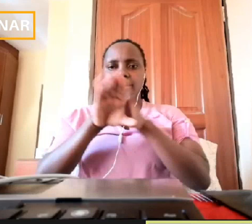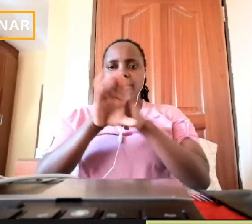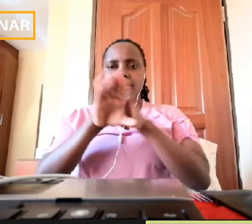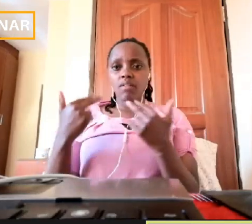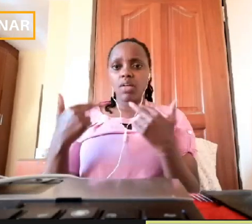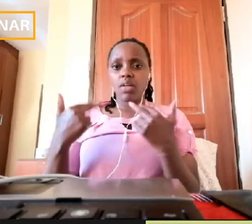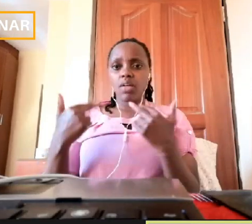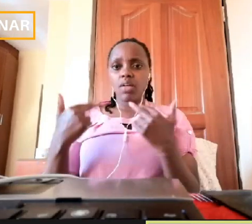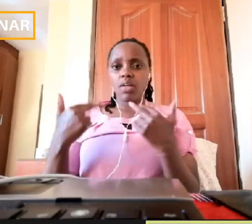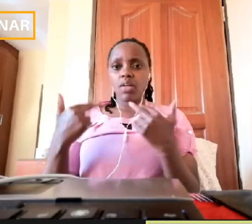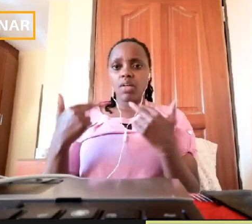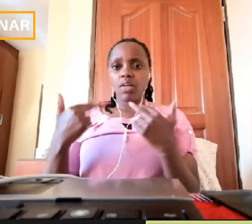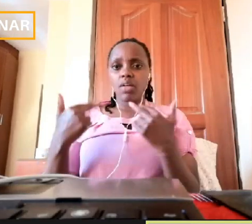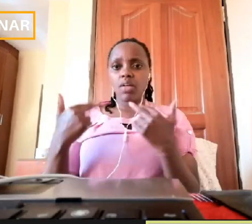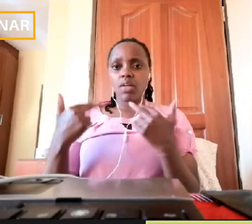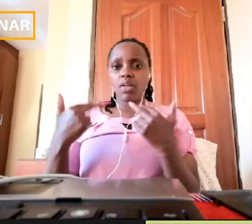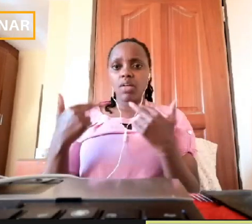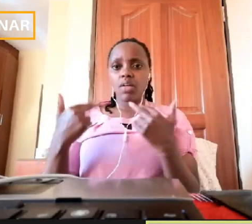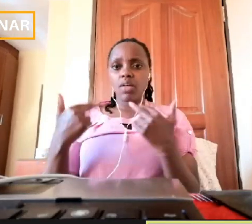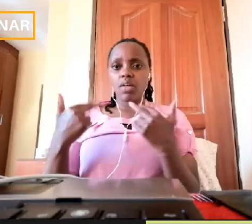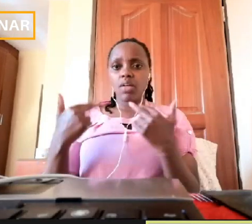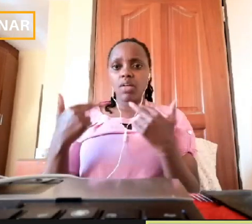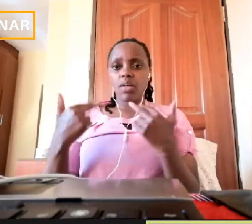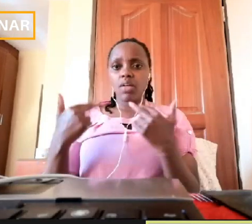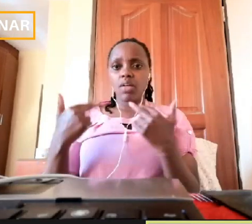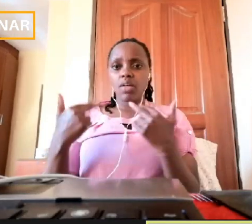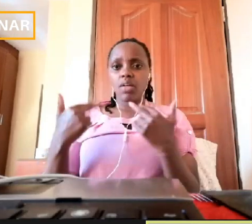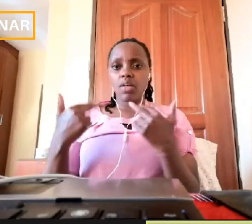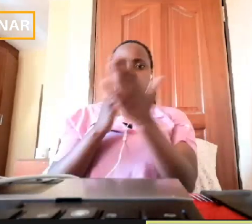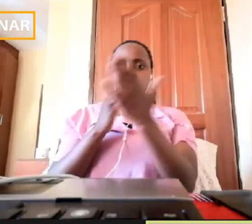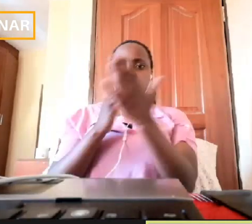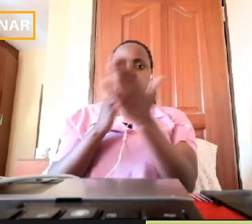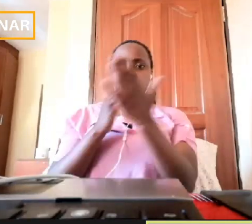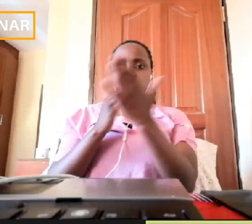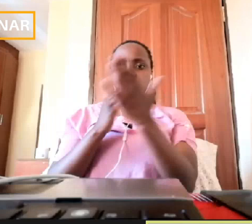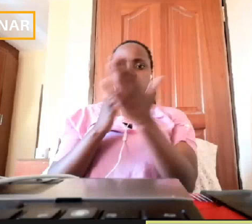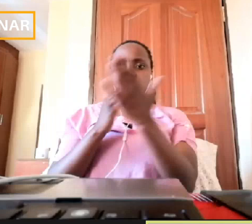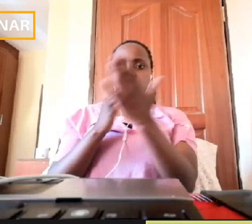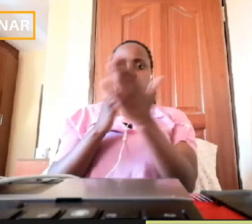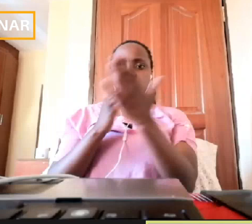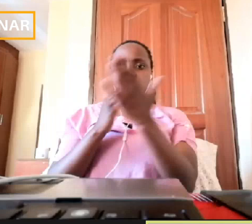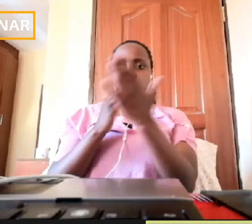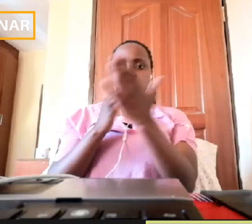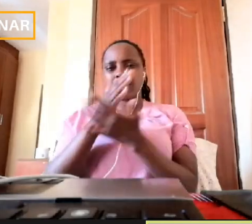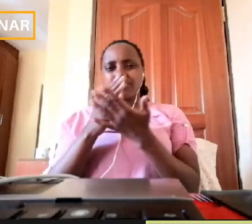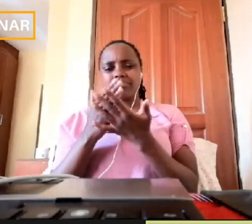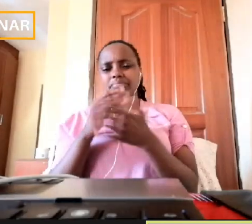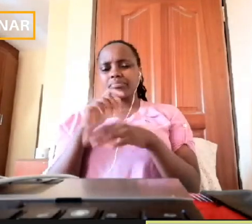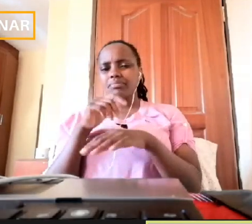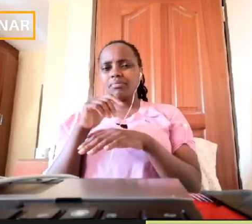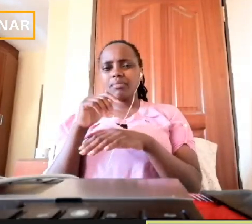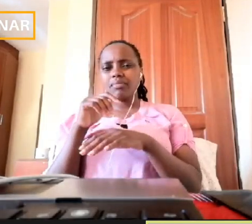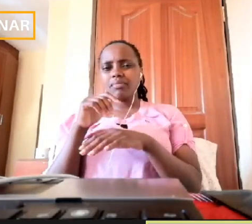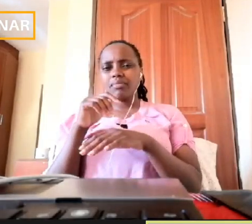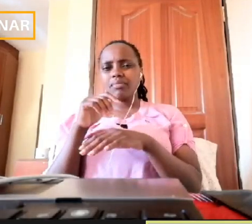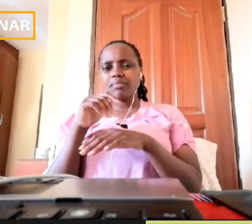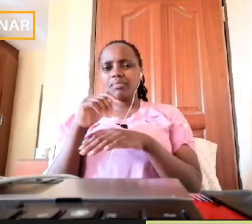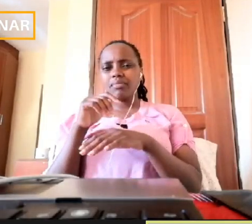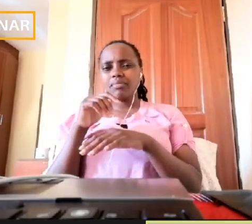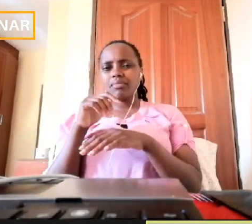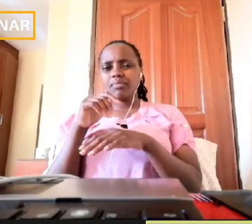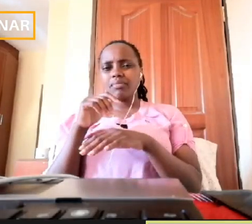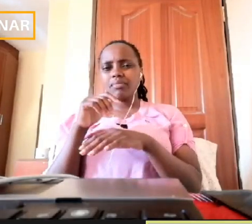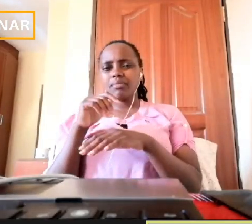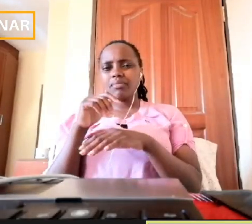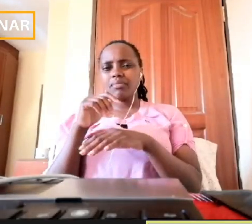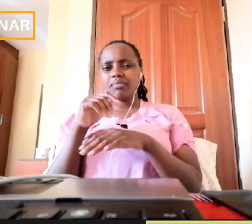with what Ayalu was trying to suggest earlier, that at some point we may need to relook at the